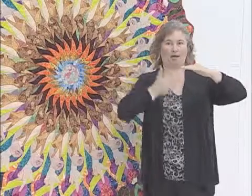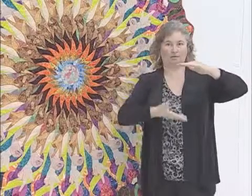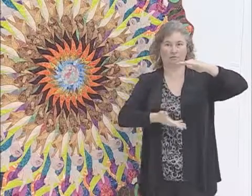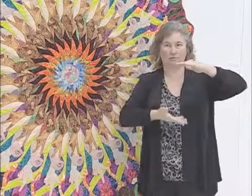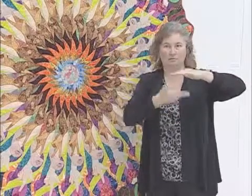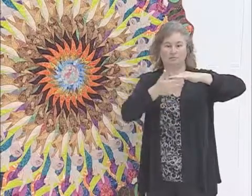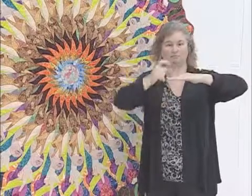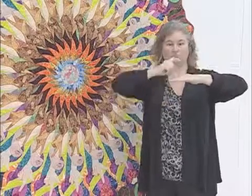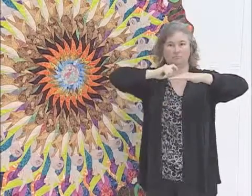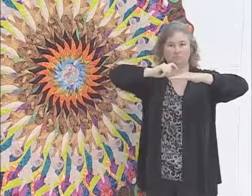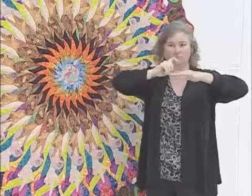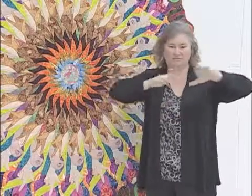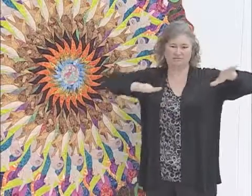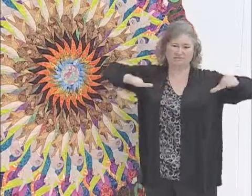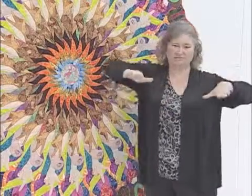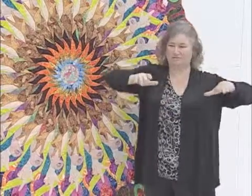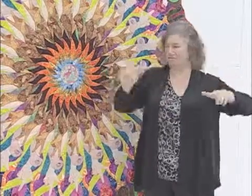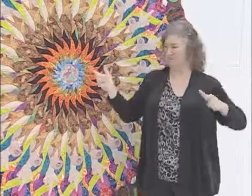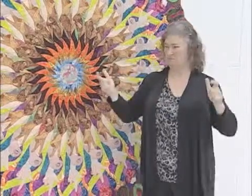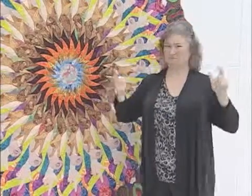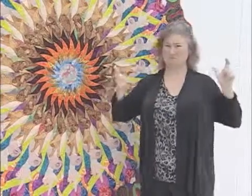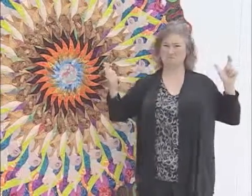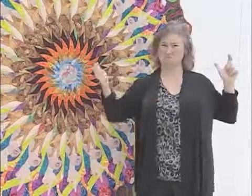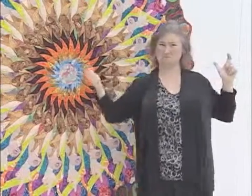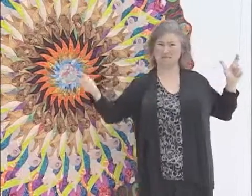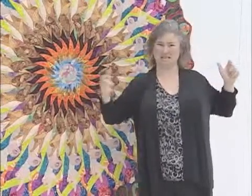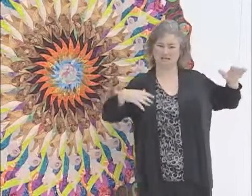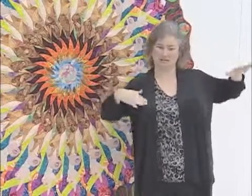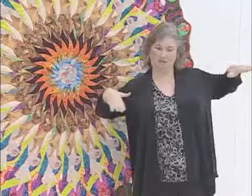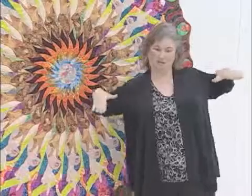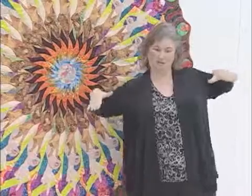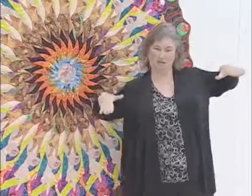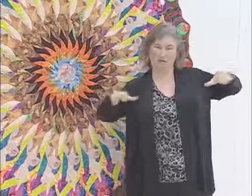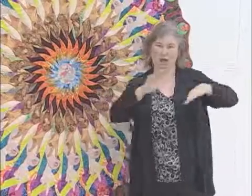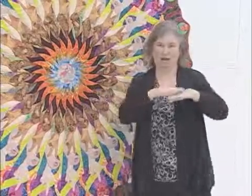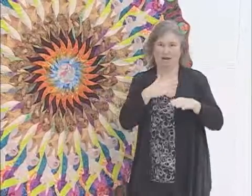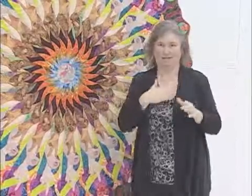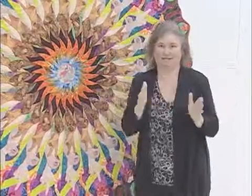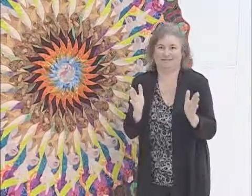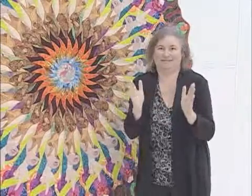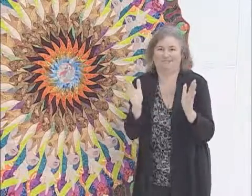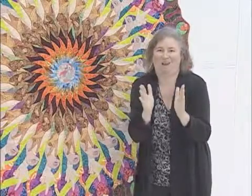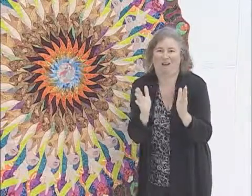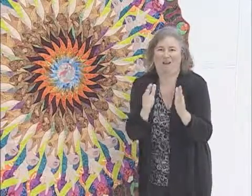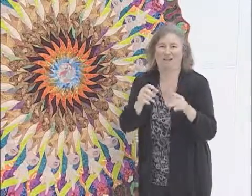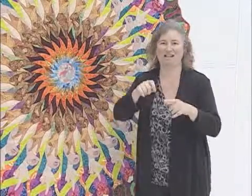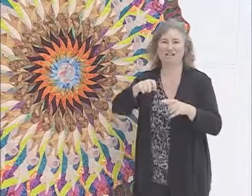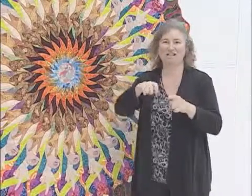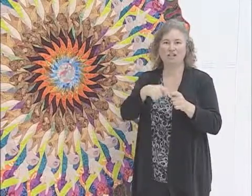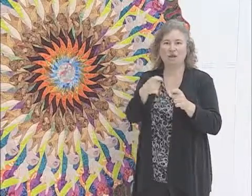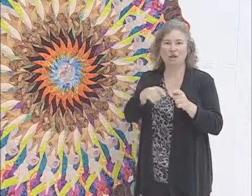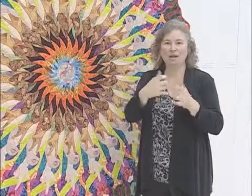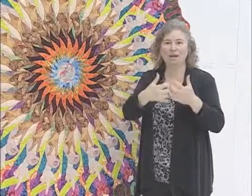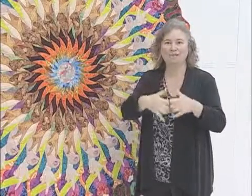is the back or the lining." And they imagine that I was sewing all 3 layers at the same time on my little sewing